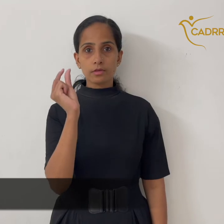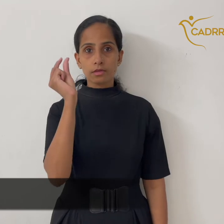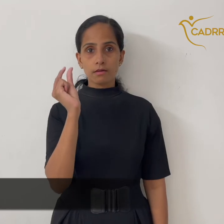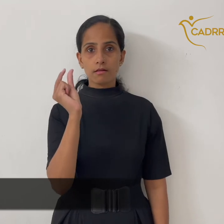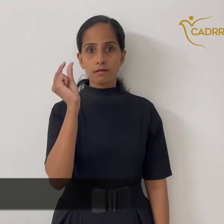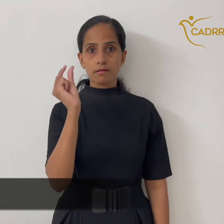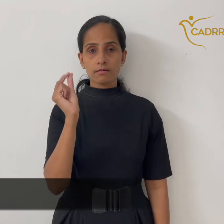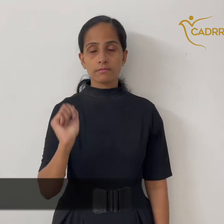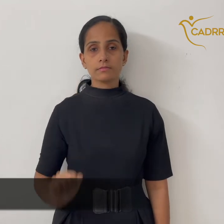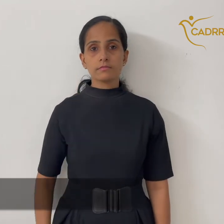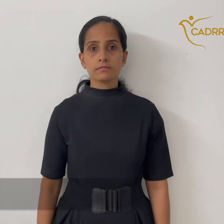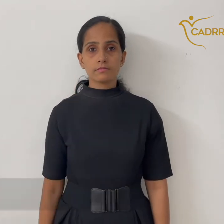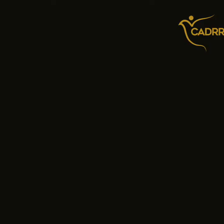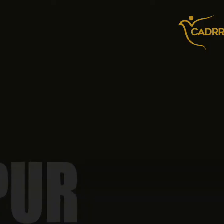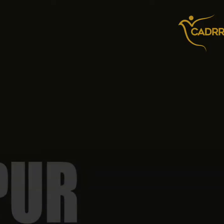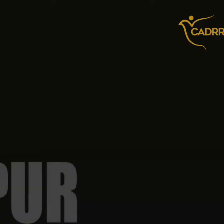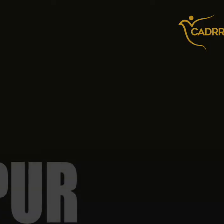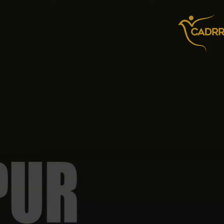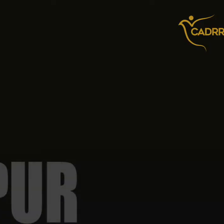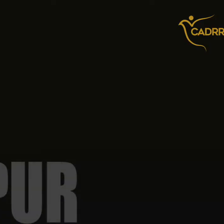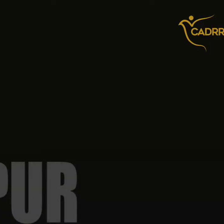Udaipur with an U,